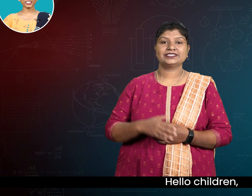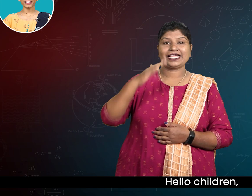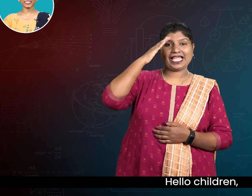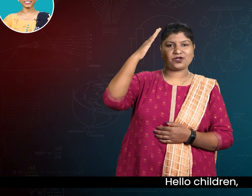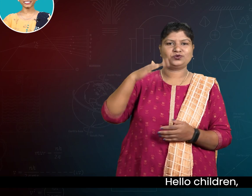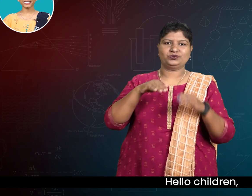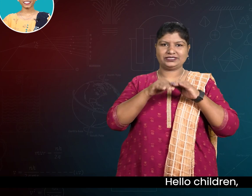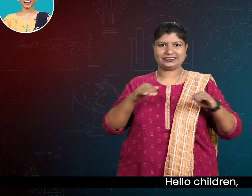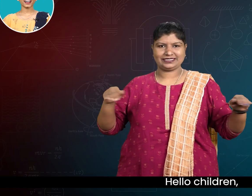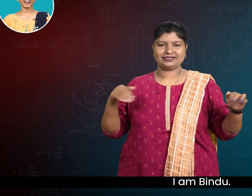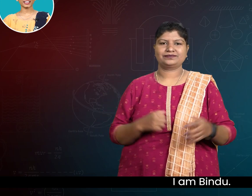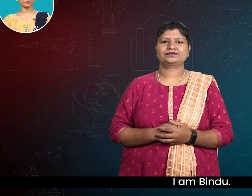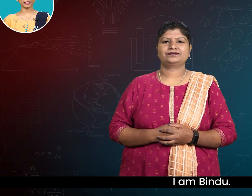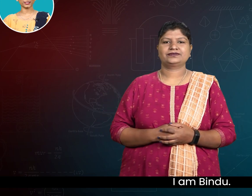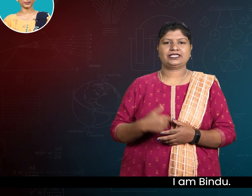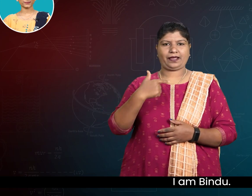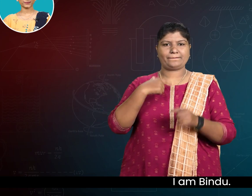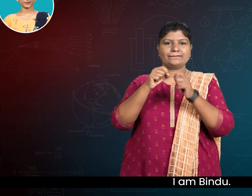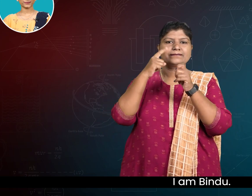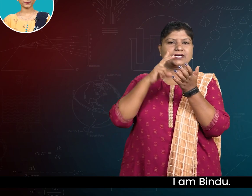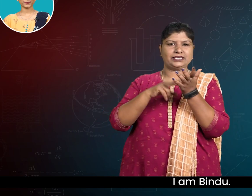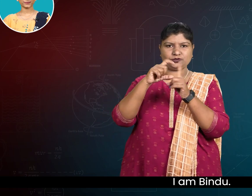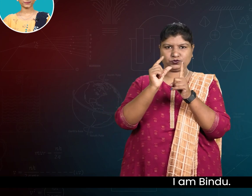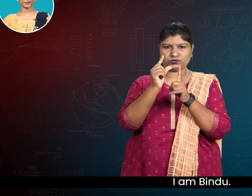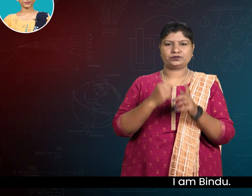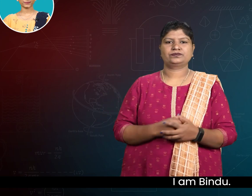Hello children, I am Bindu.